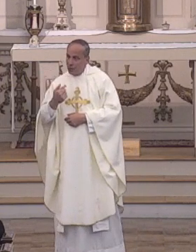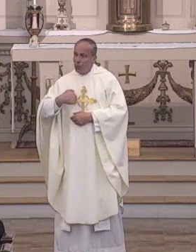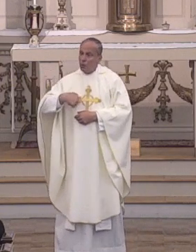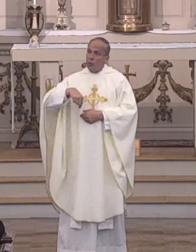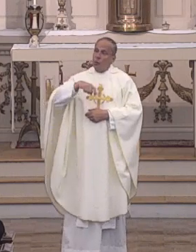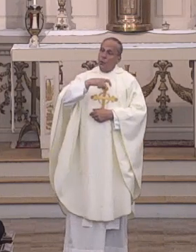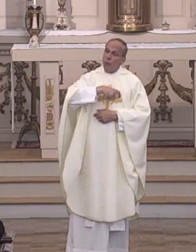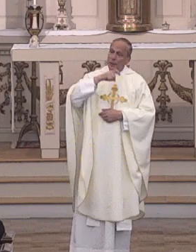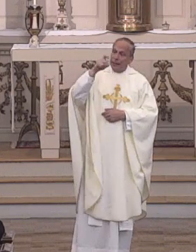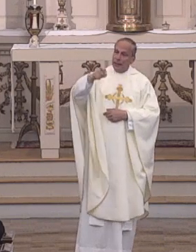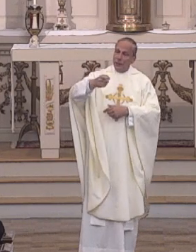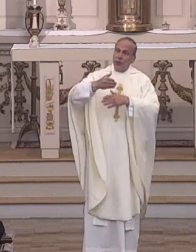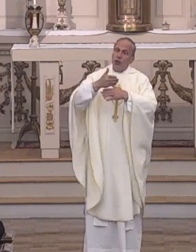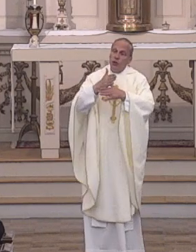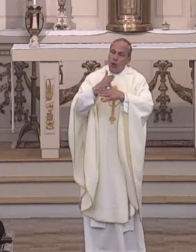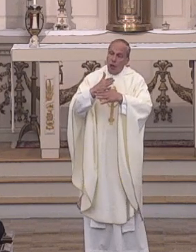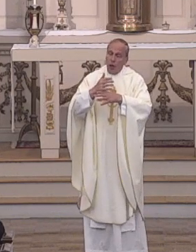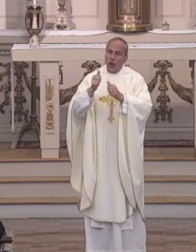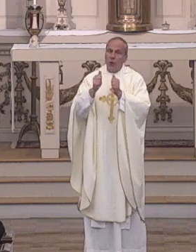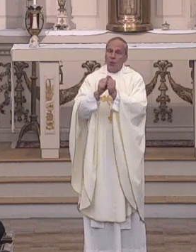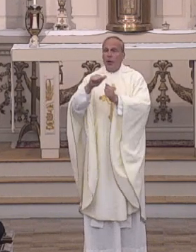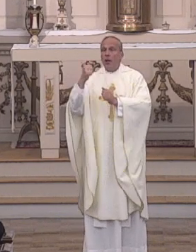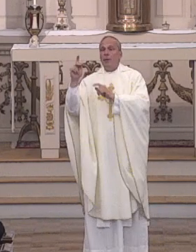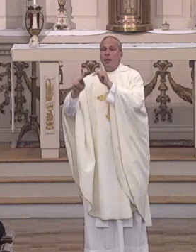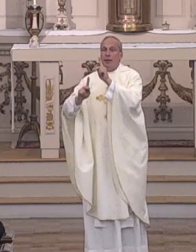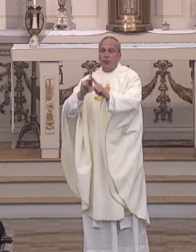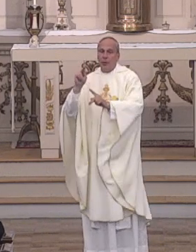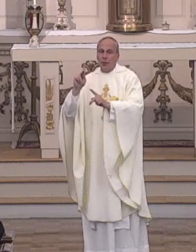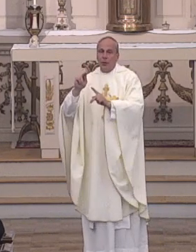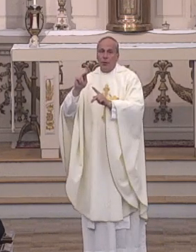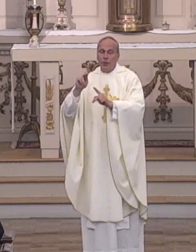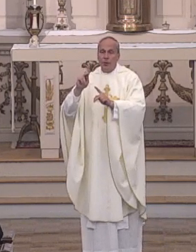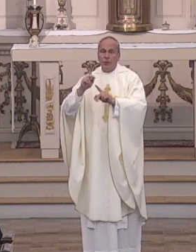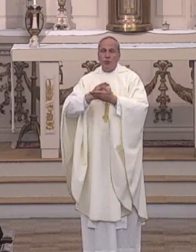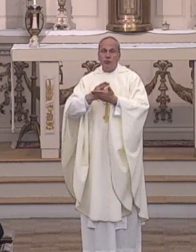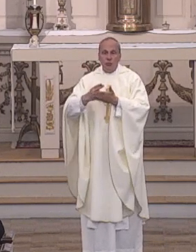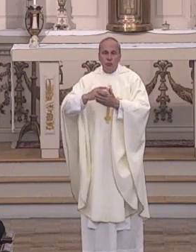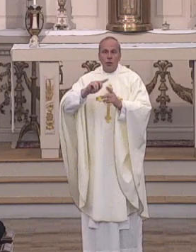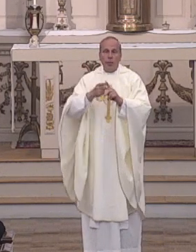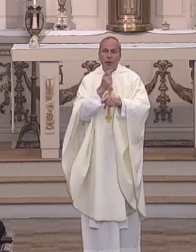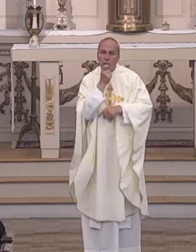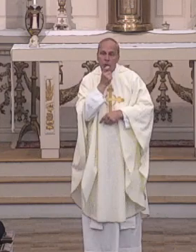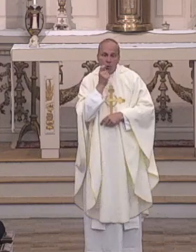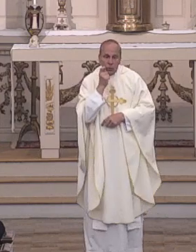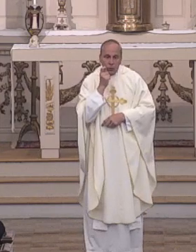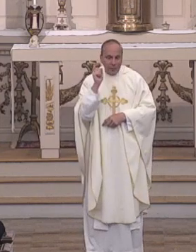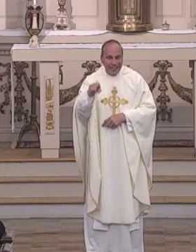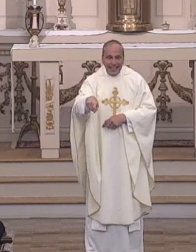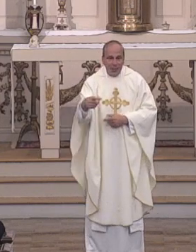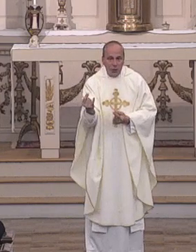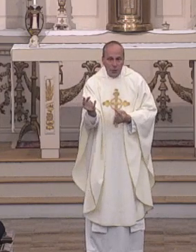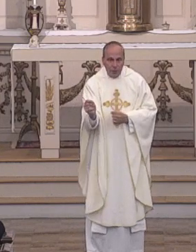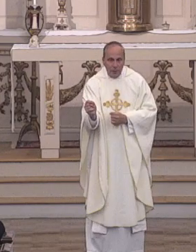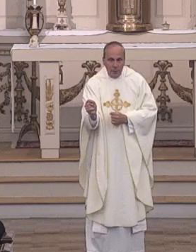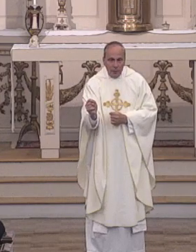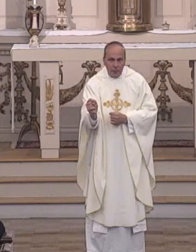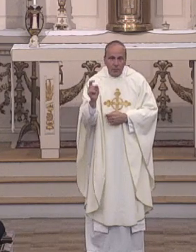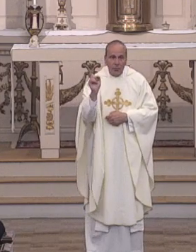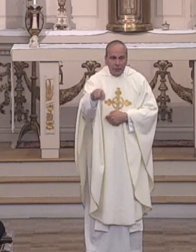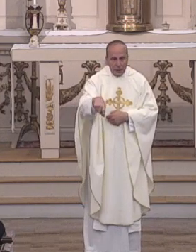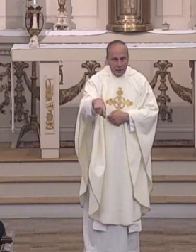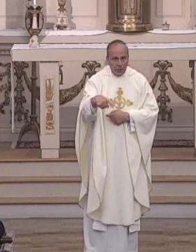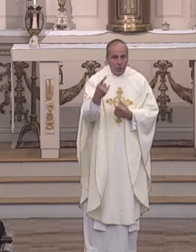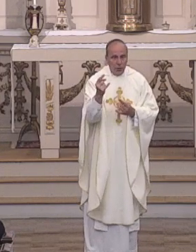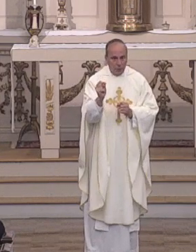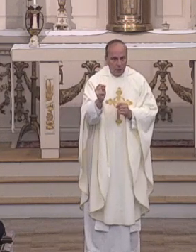And I wanted to remind all of you that, so that when we share with other people the truth about the